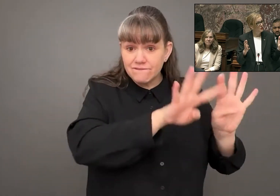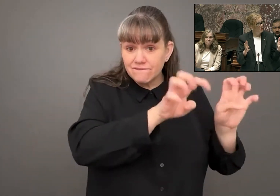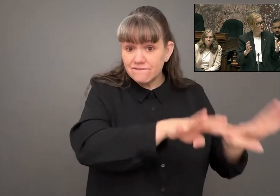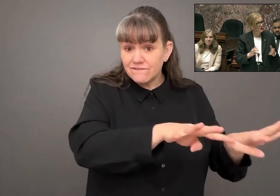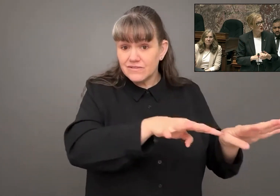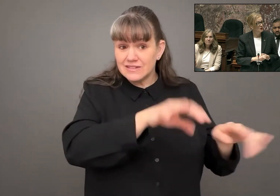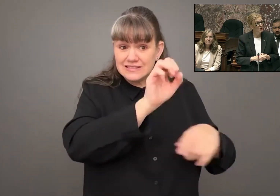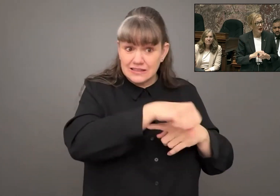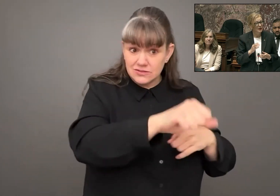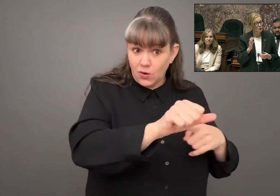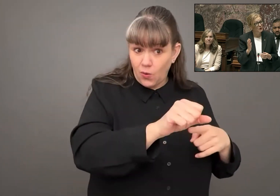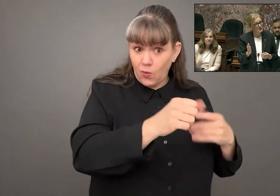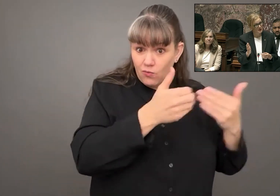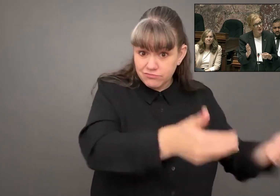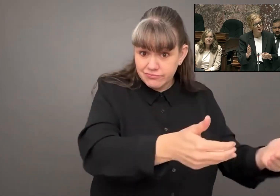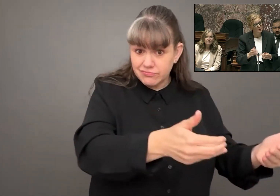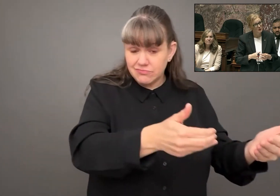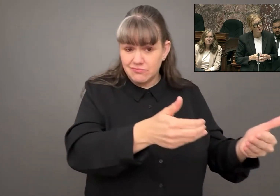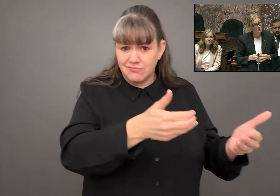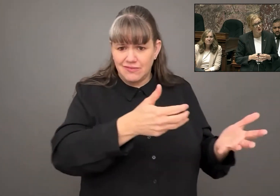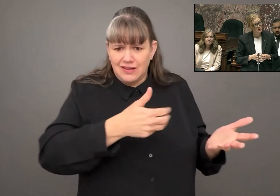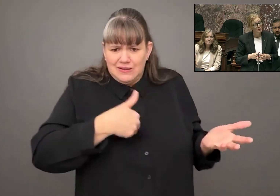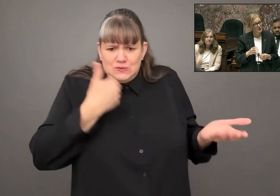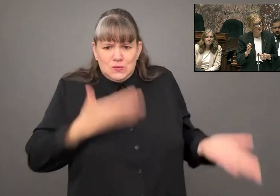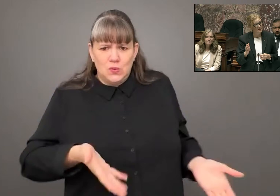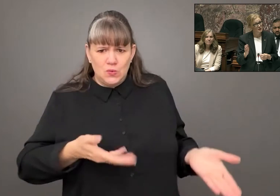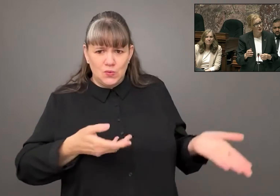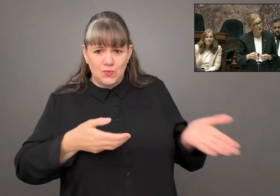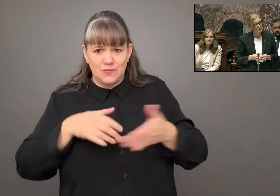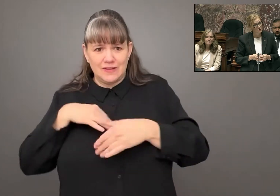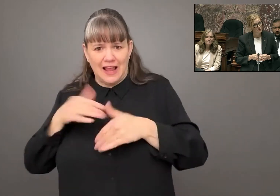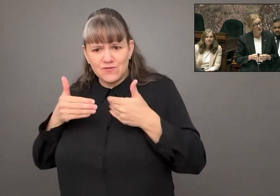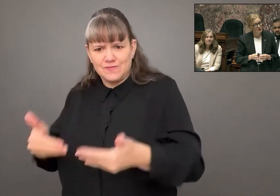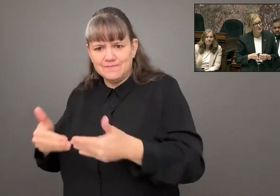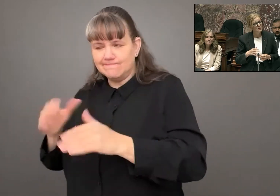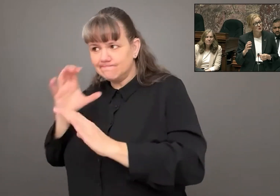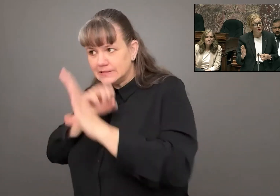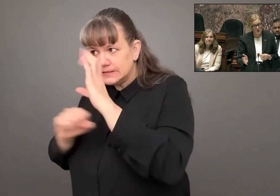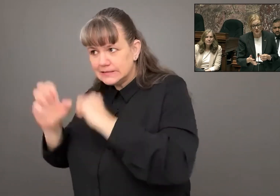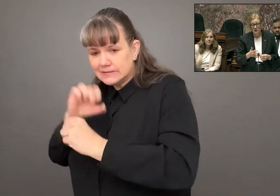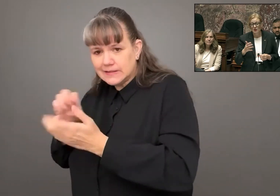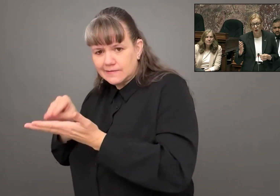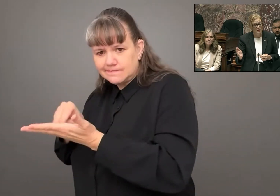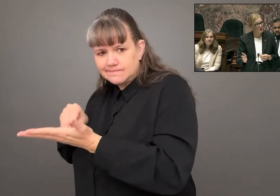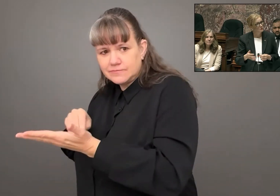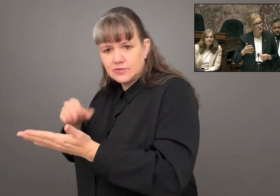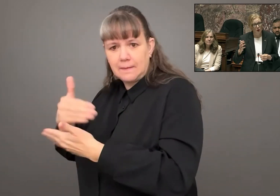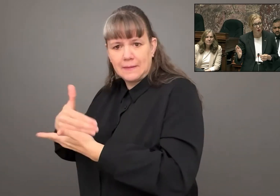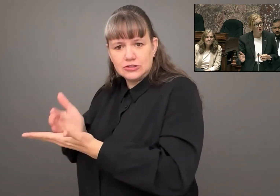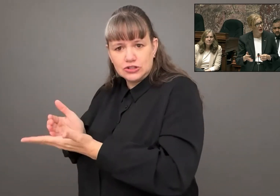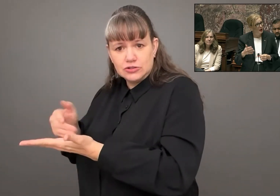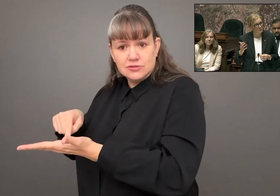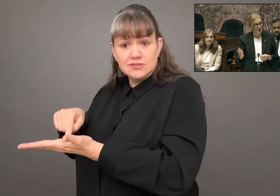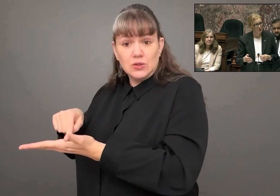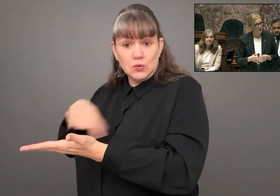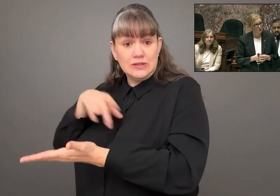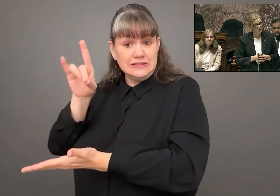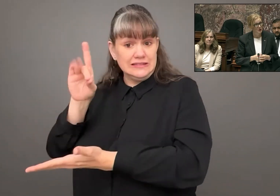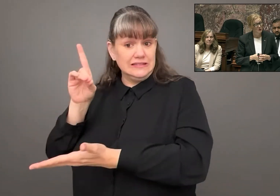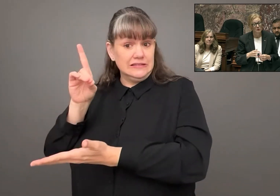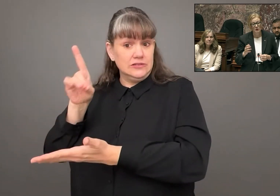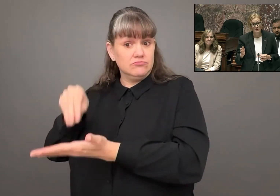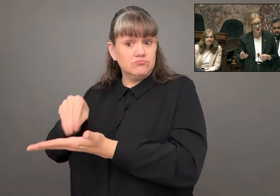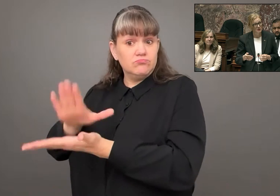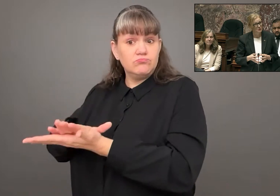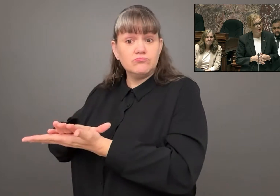on the information that we had. We did include the disruption to the economy that was already happening, Honourable